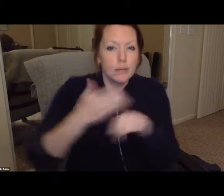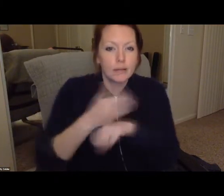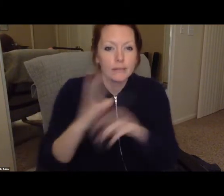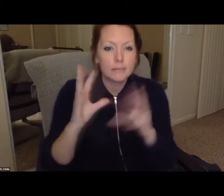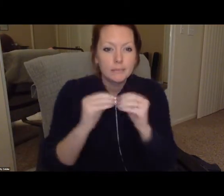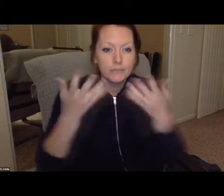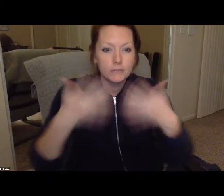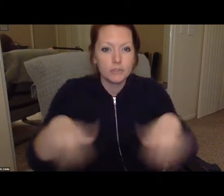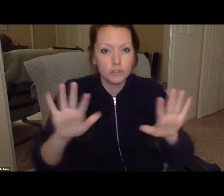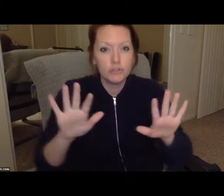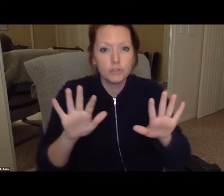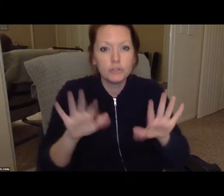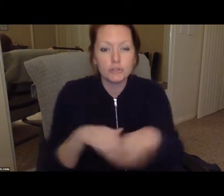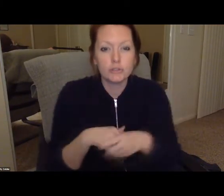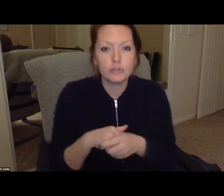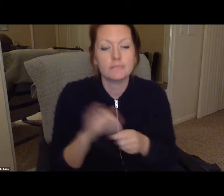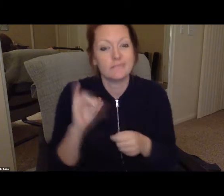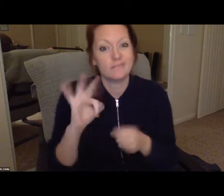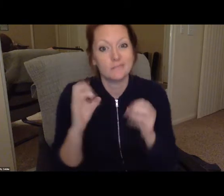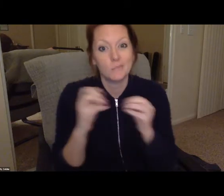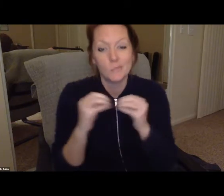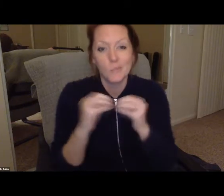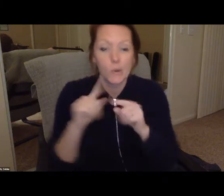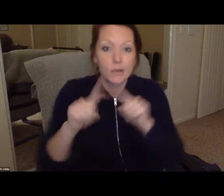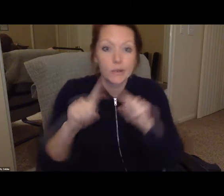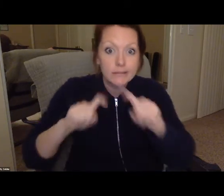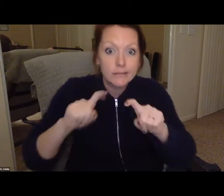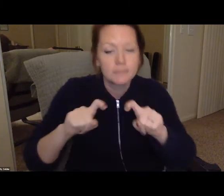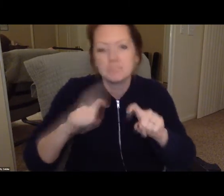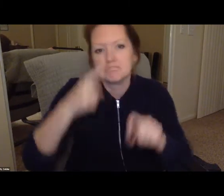hour is up for anyone that wants to ask further questions.